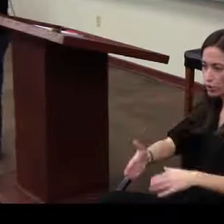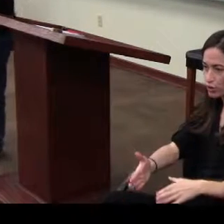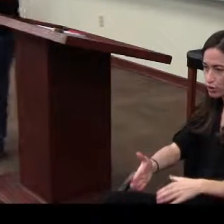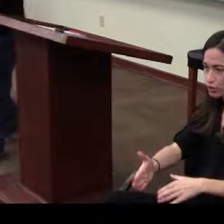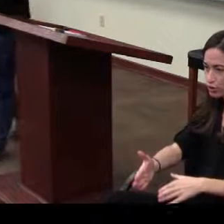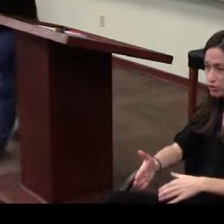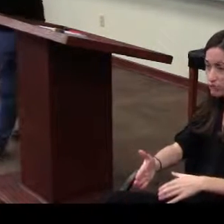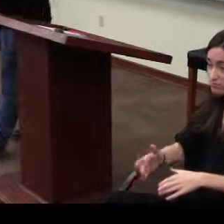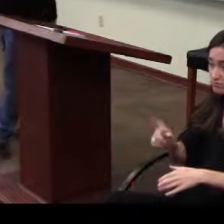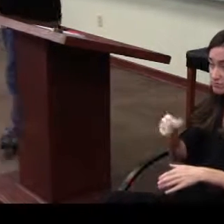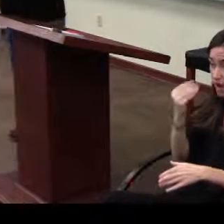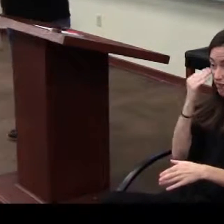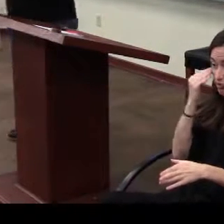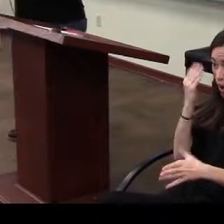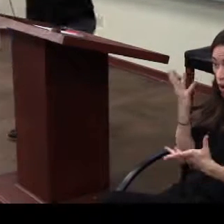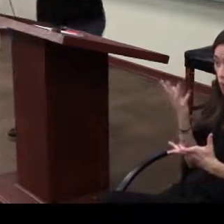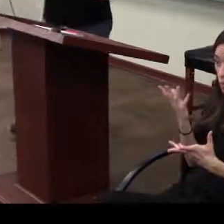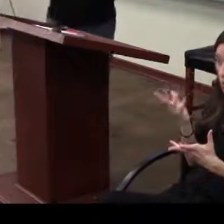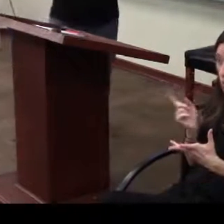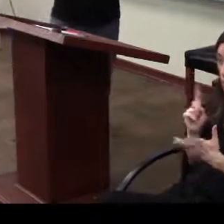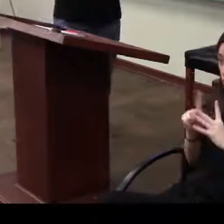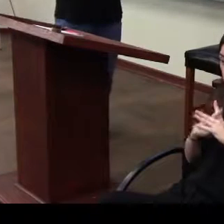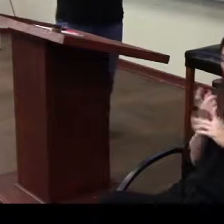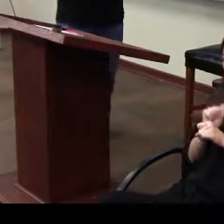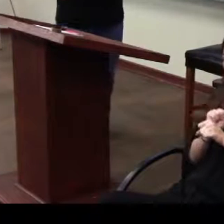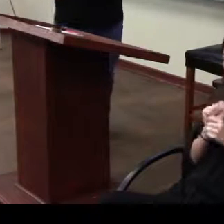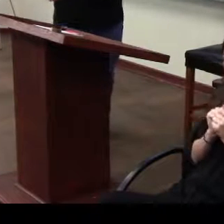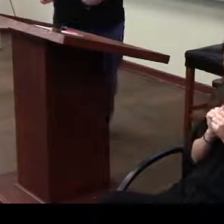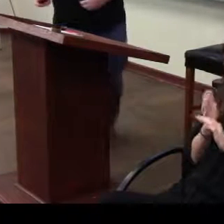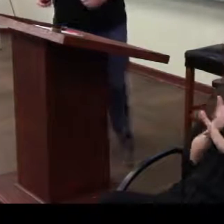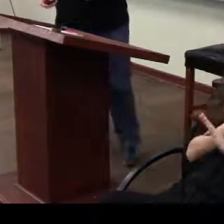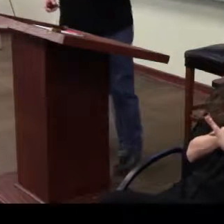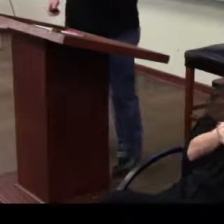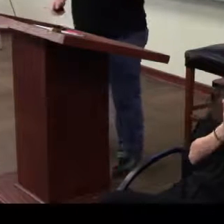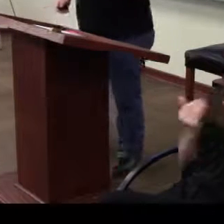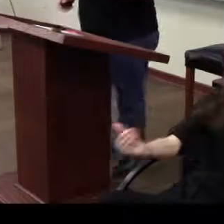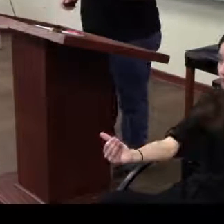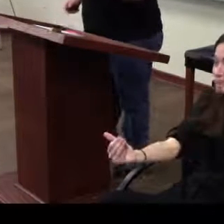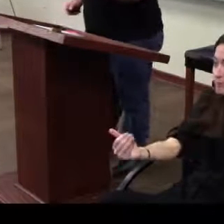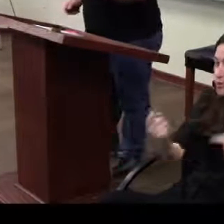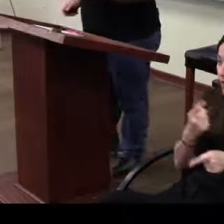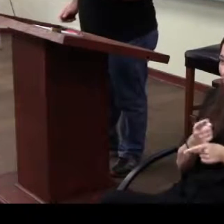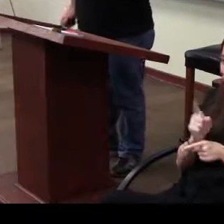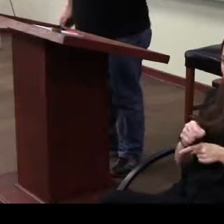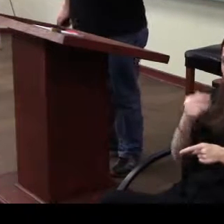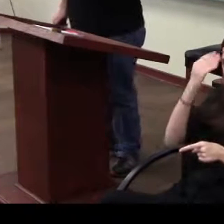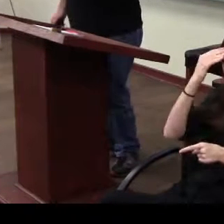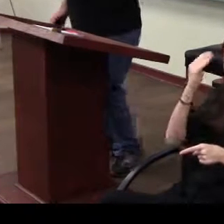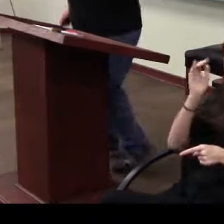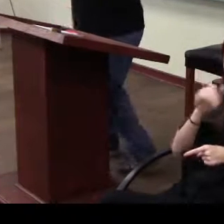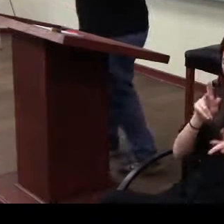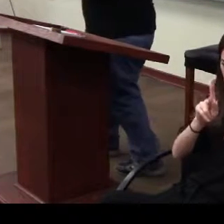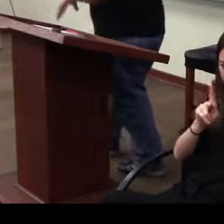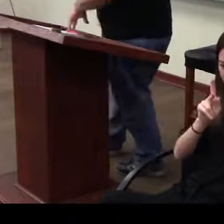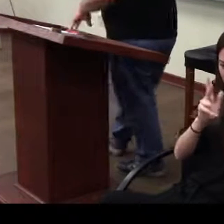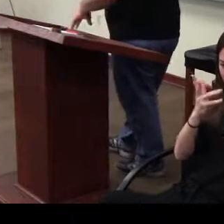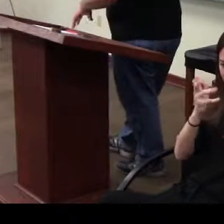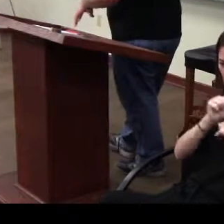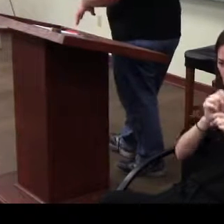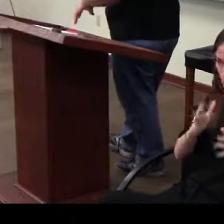know where you are before you can move on, right? It's the whole measure manage thing. All